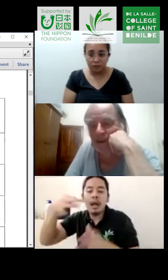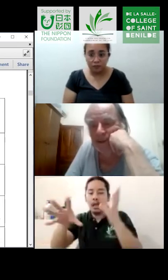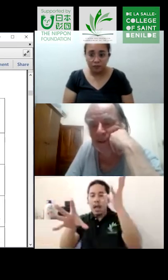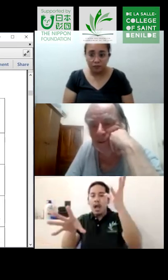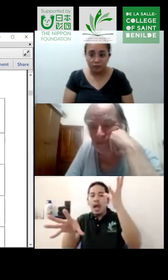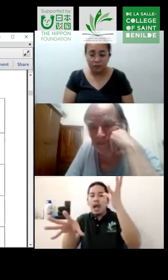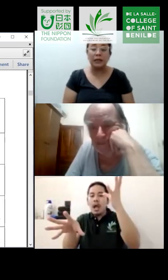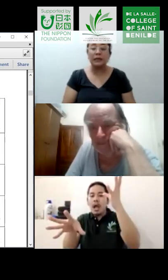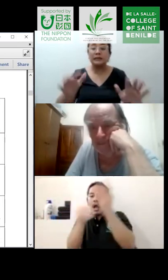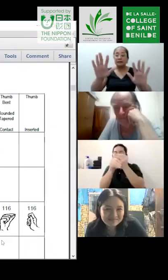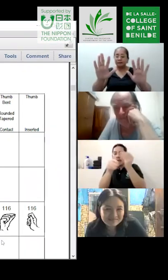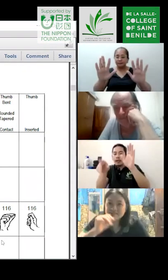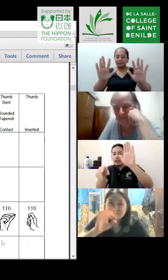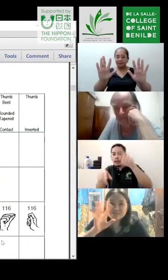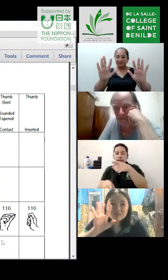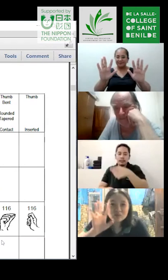And now the